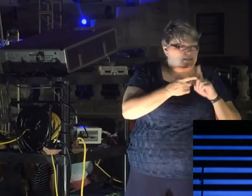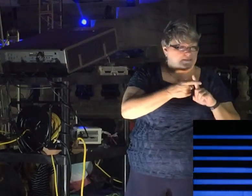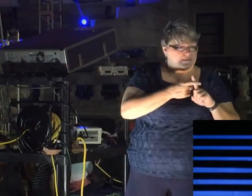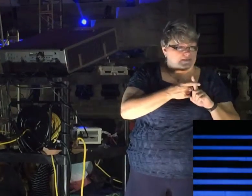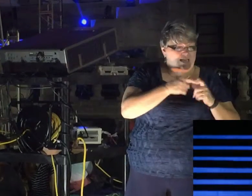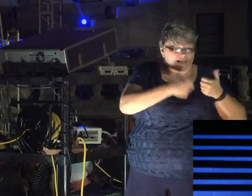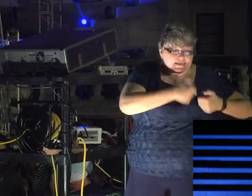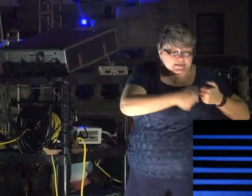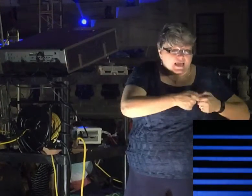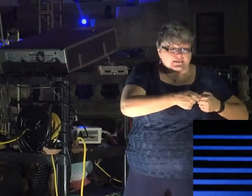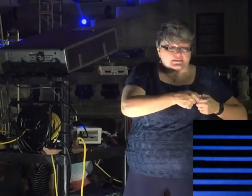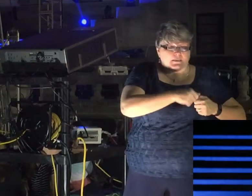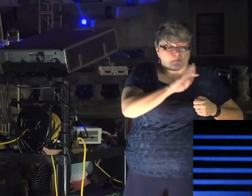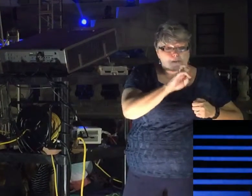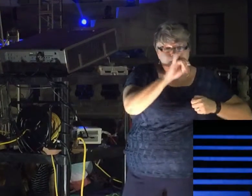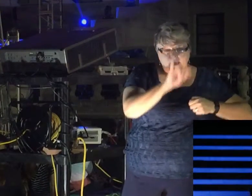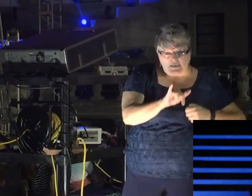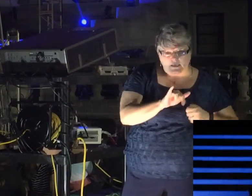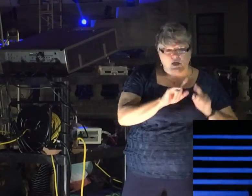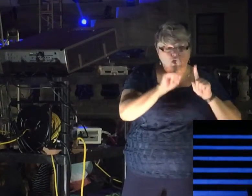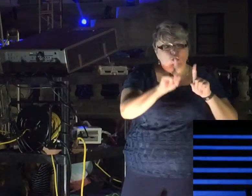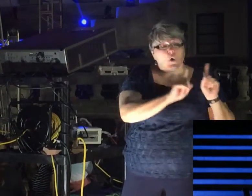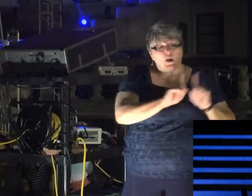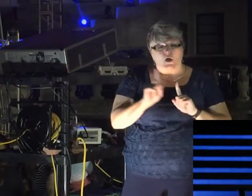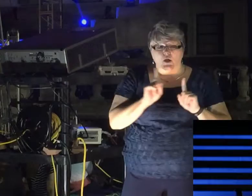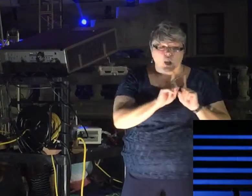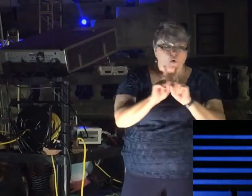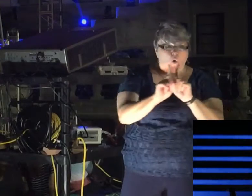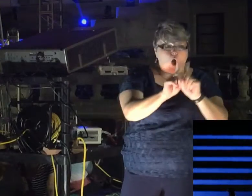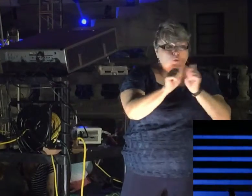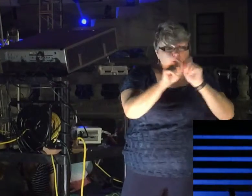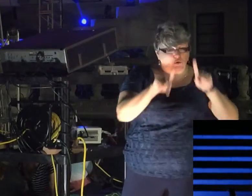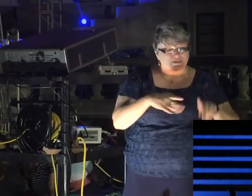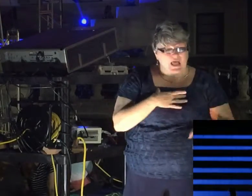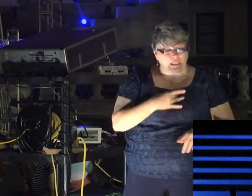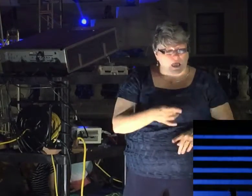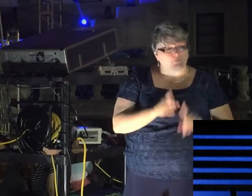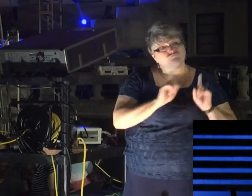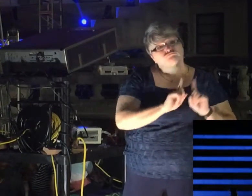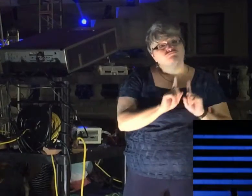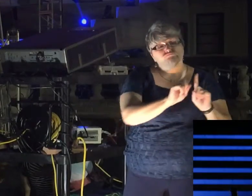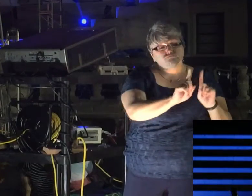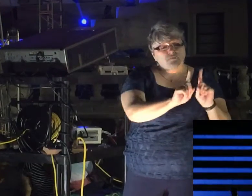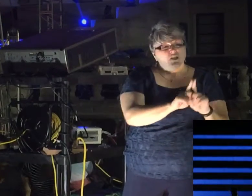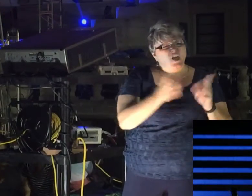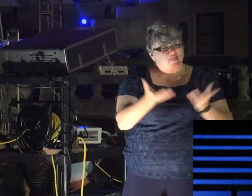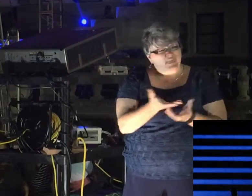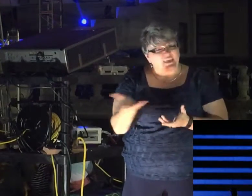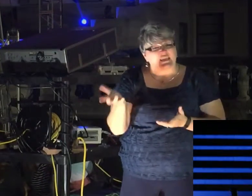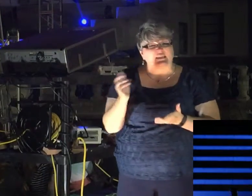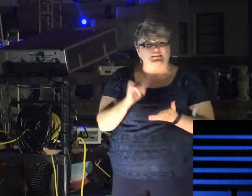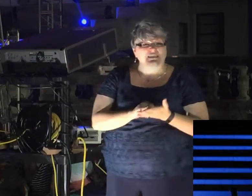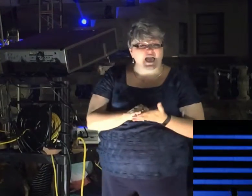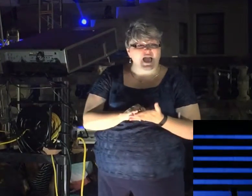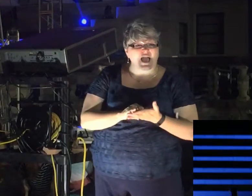calling friends, texting buddies, going on a walk with somebody I like. Those